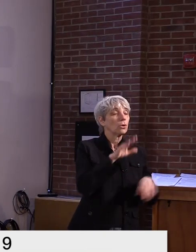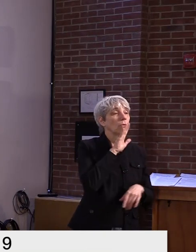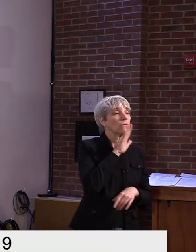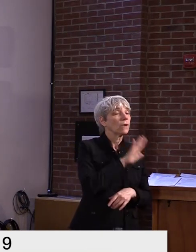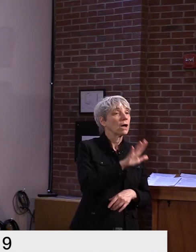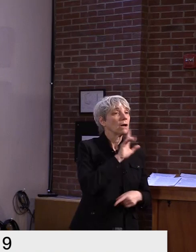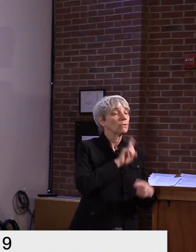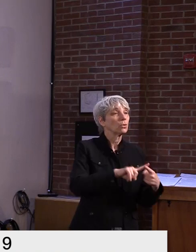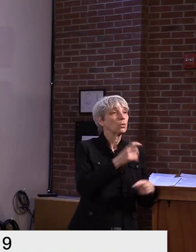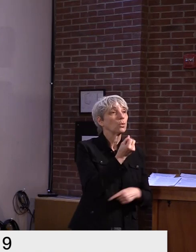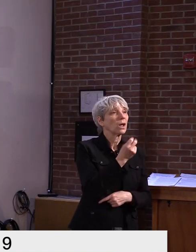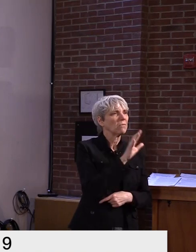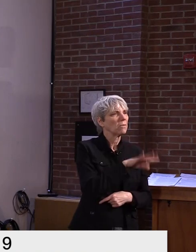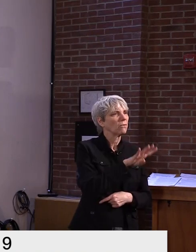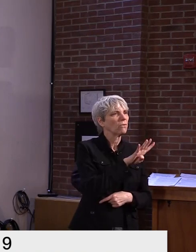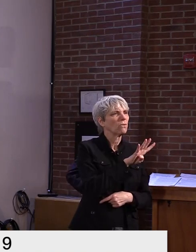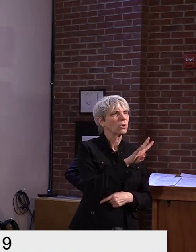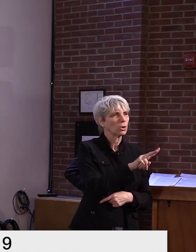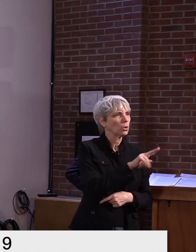12-year-olds and